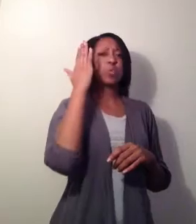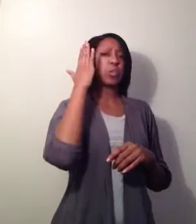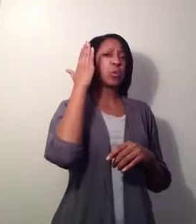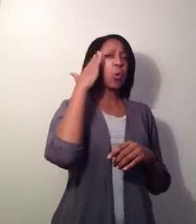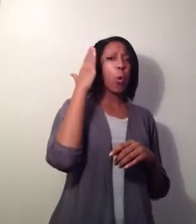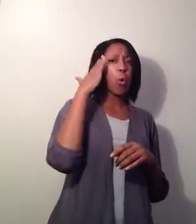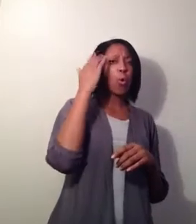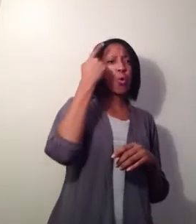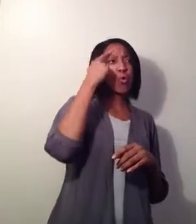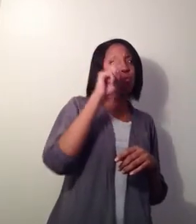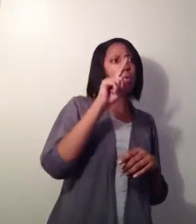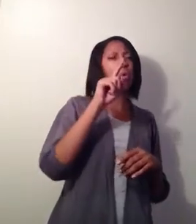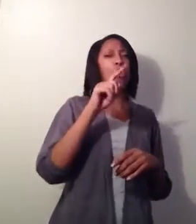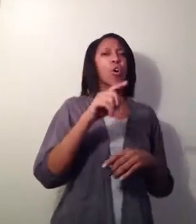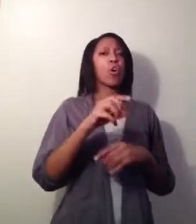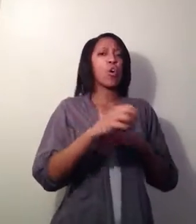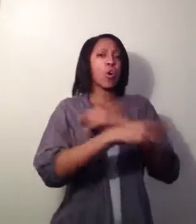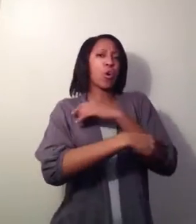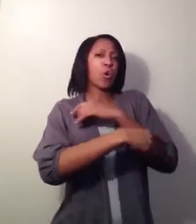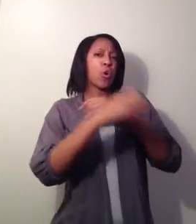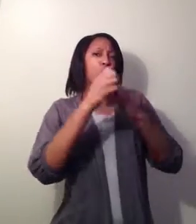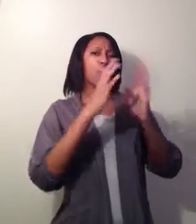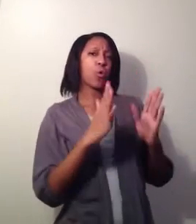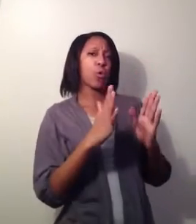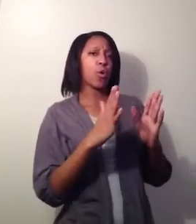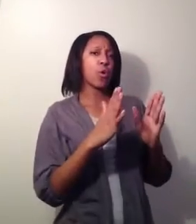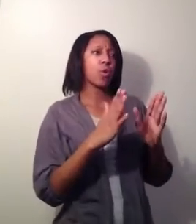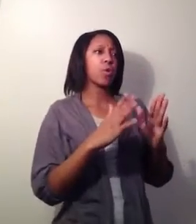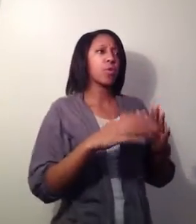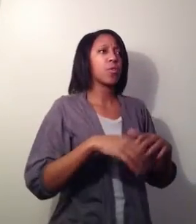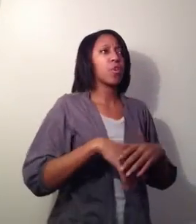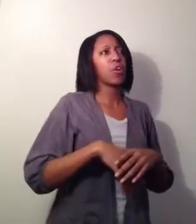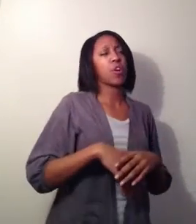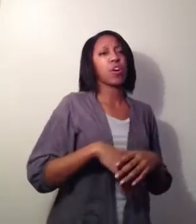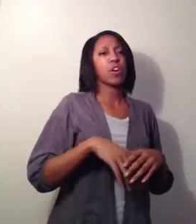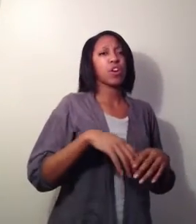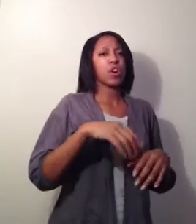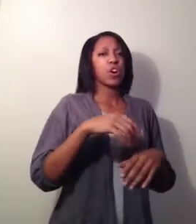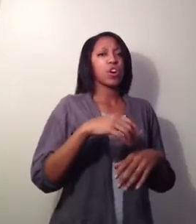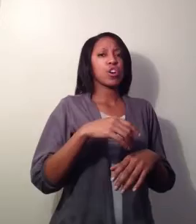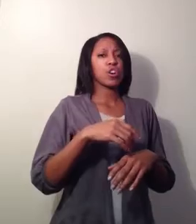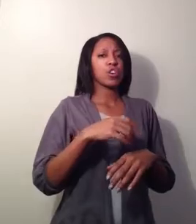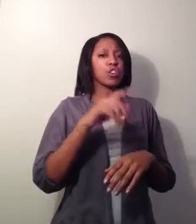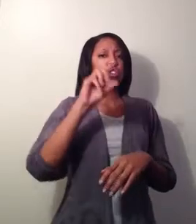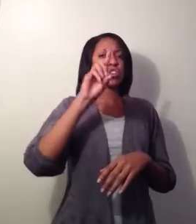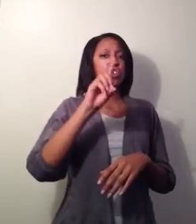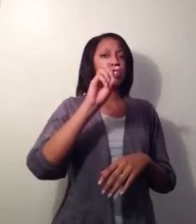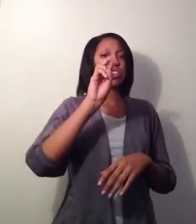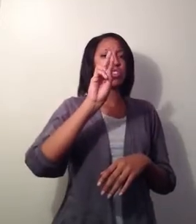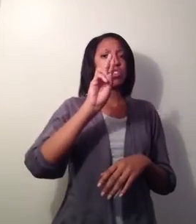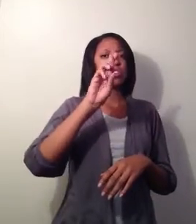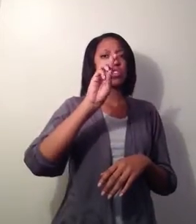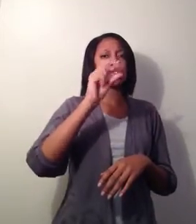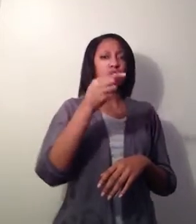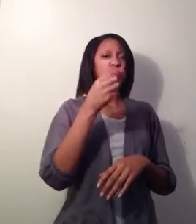a burglar, a thief, a drug addict, or anything of that nature. This